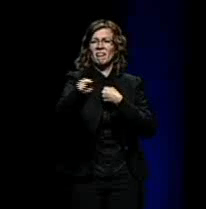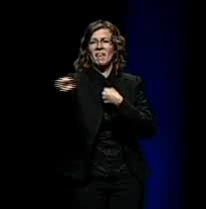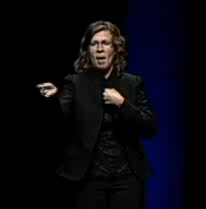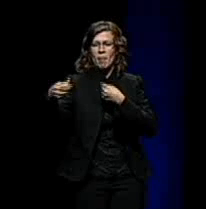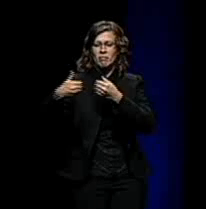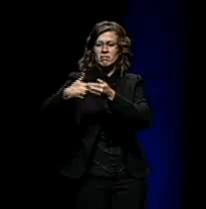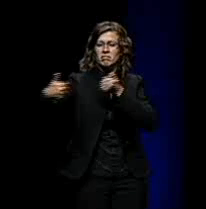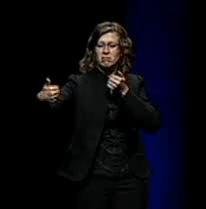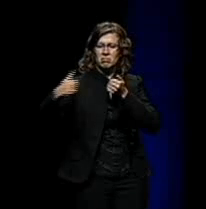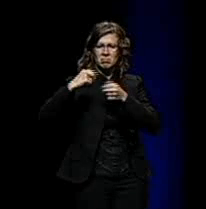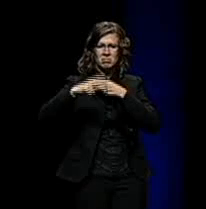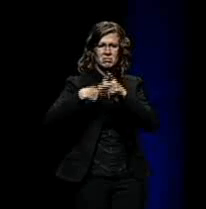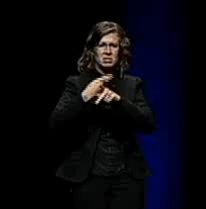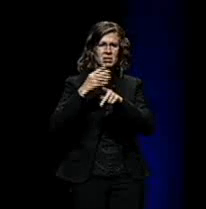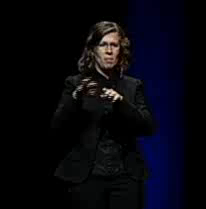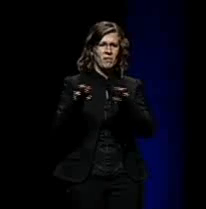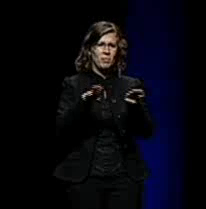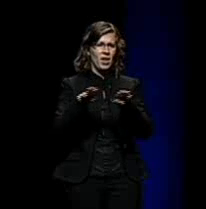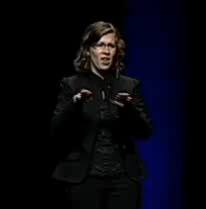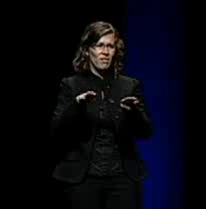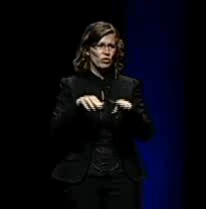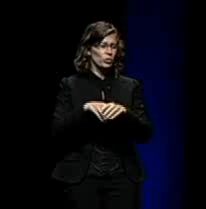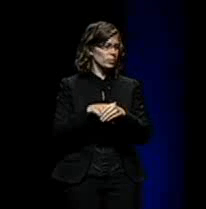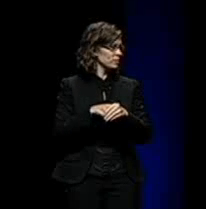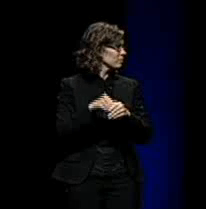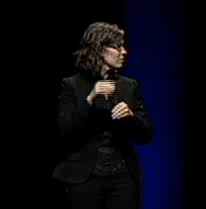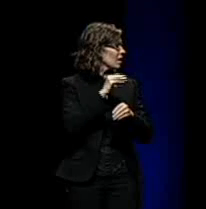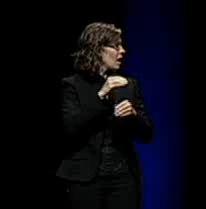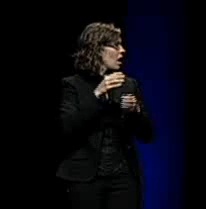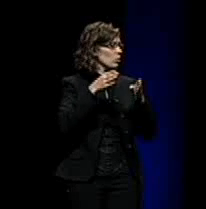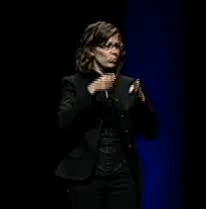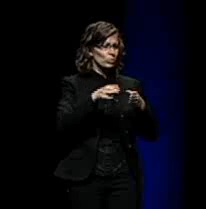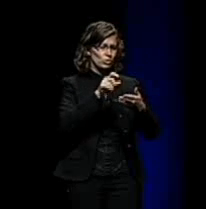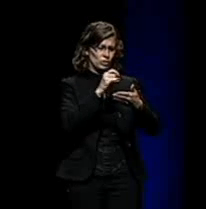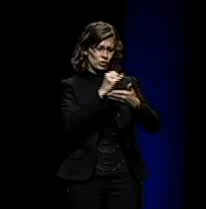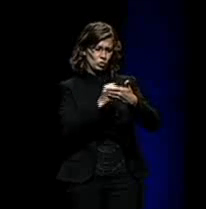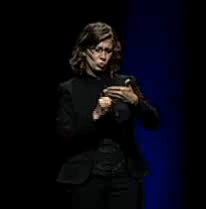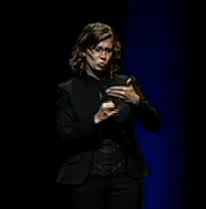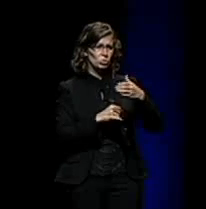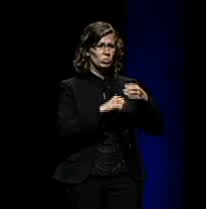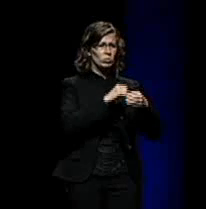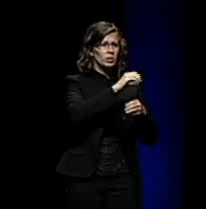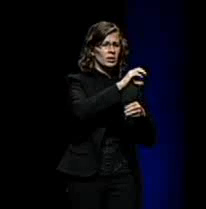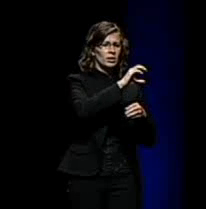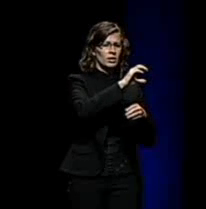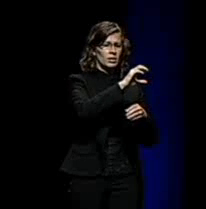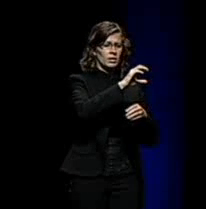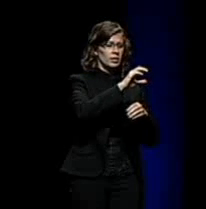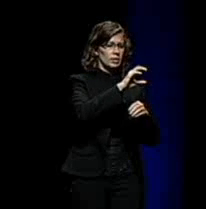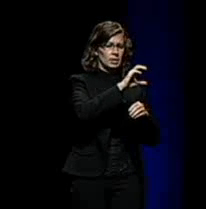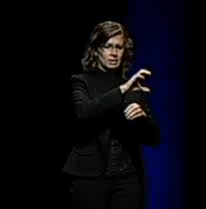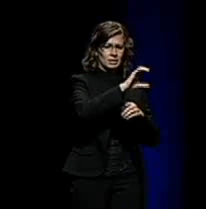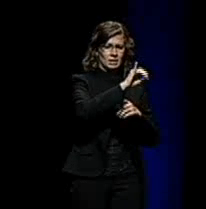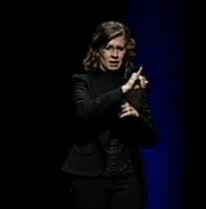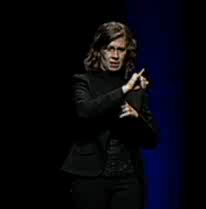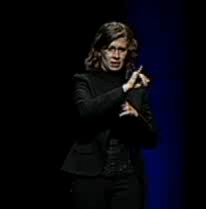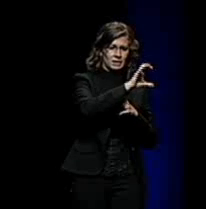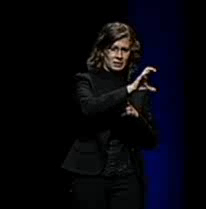So there's then there's a diagram. CSC, arrow, CICT, arrow,